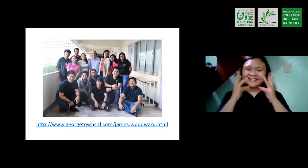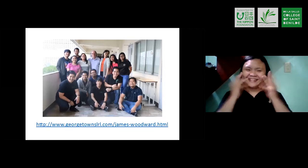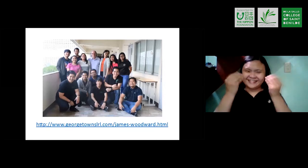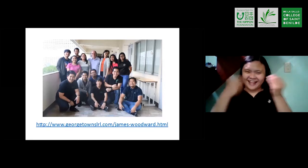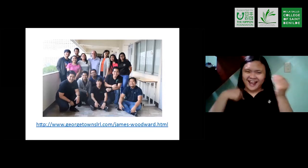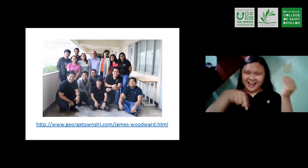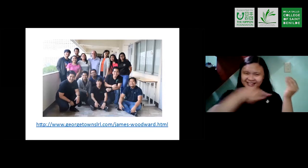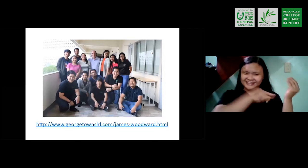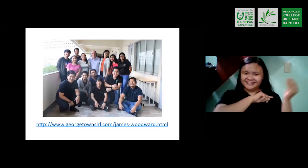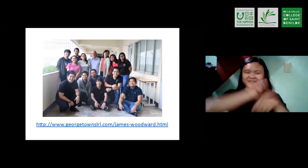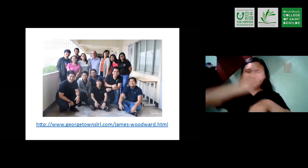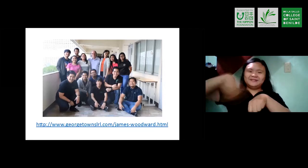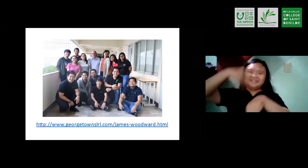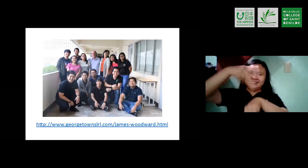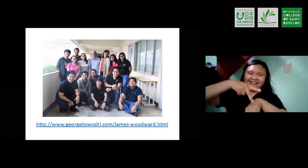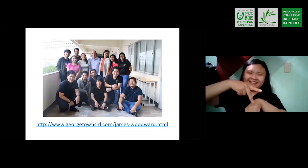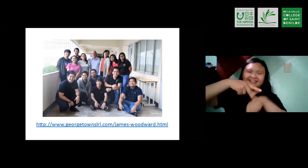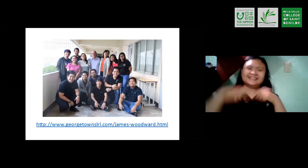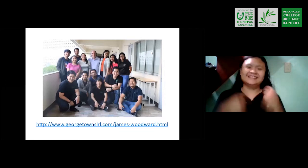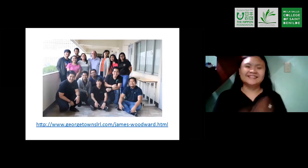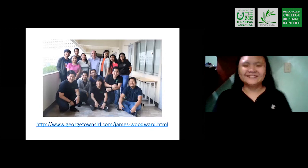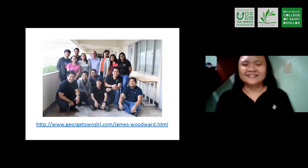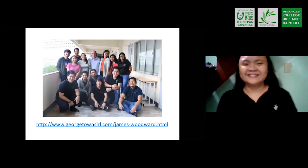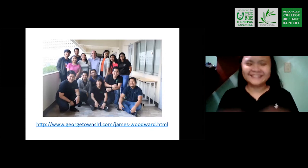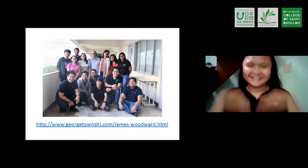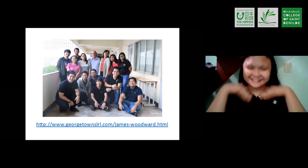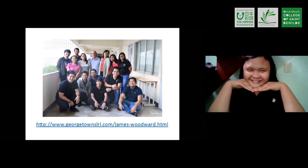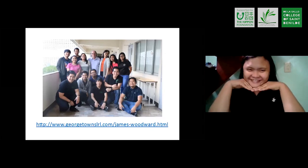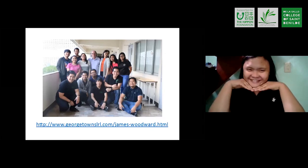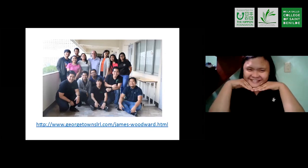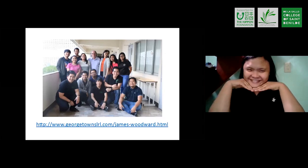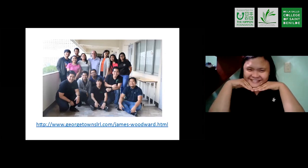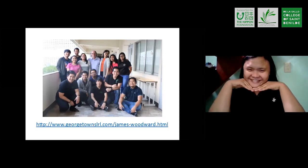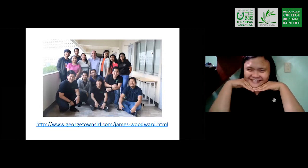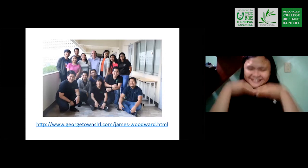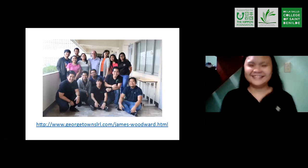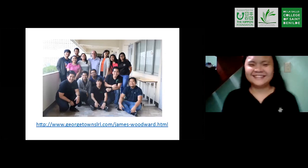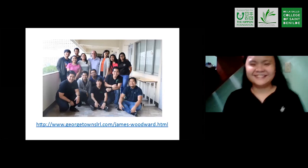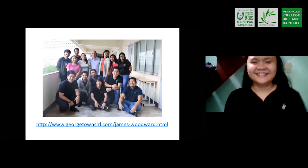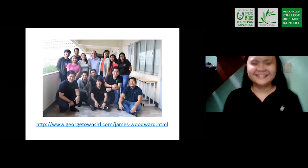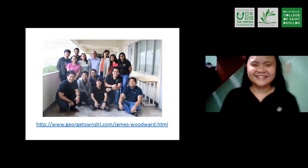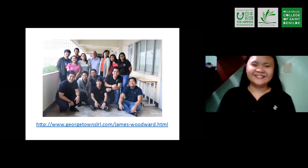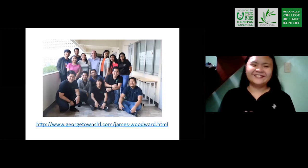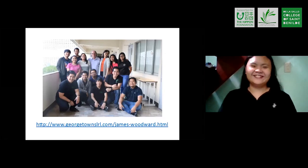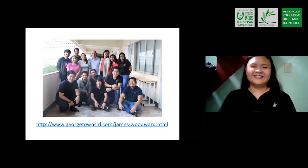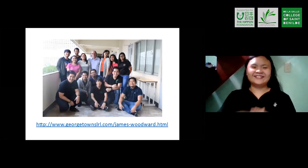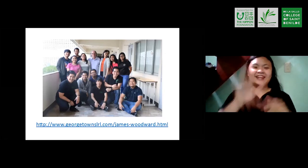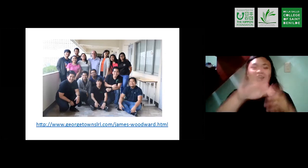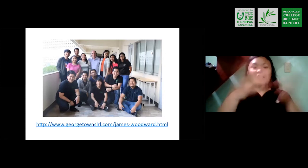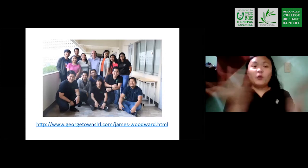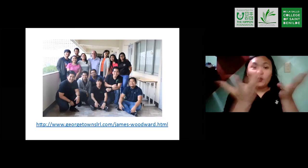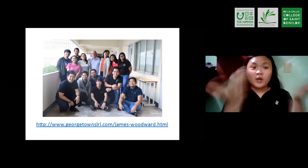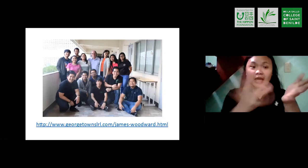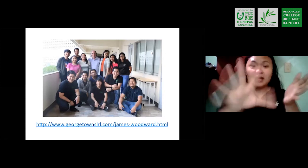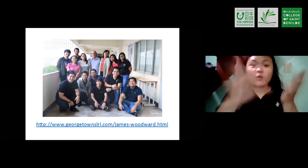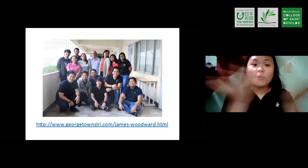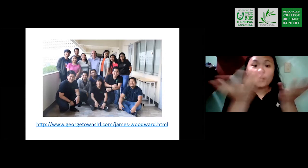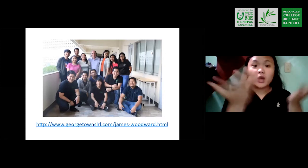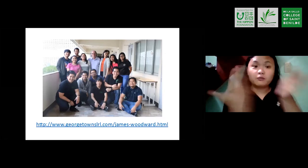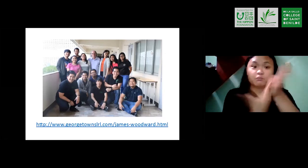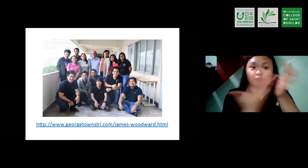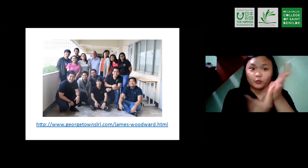Now, this is our seed team, to which Dr. Woody is now a part of. Yay!